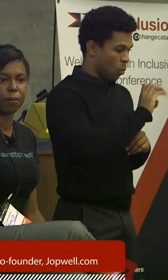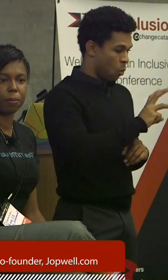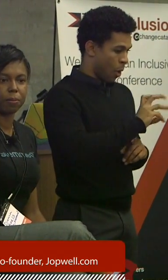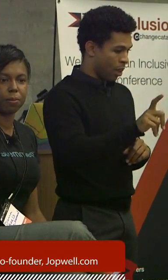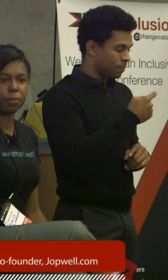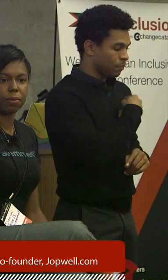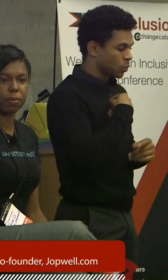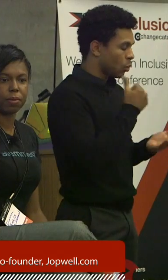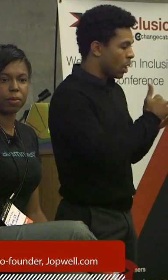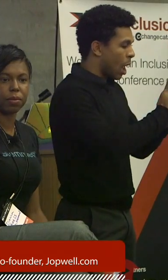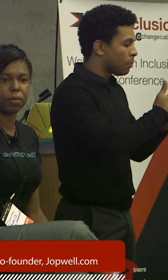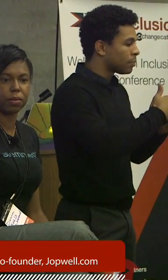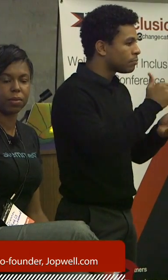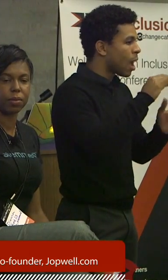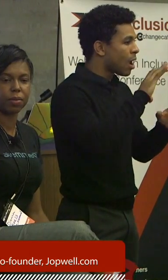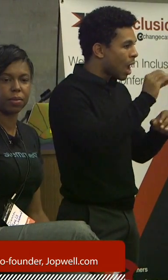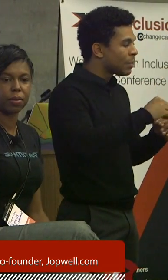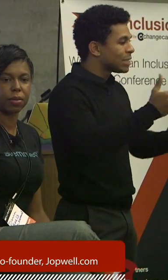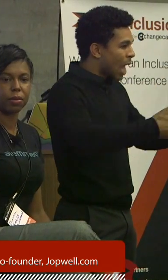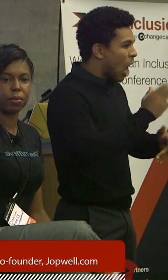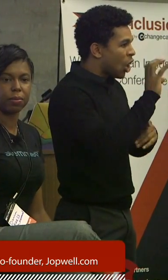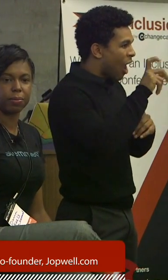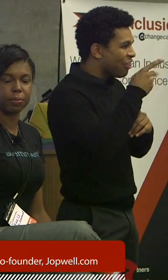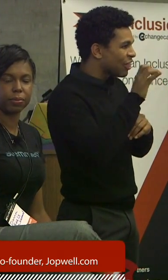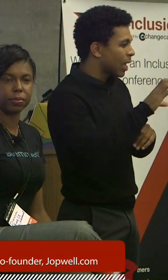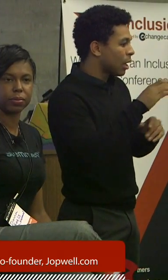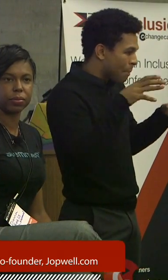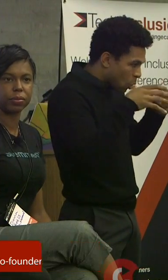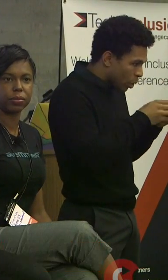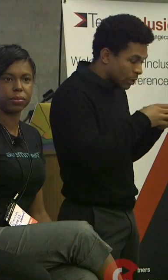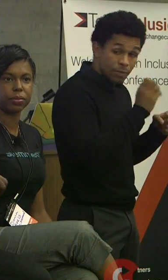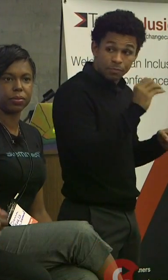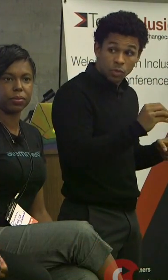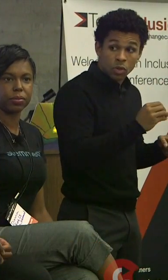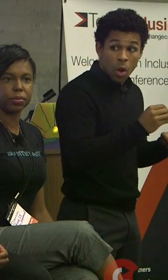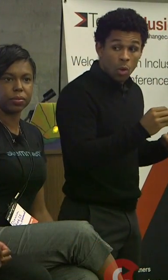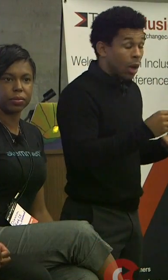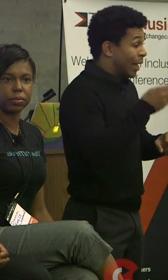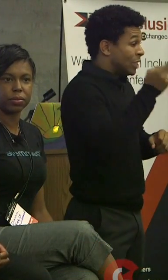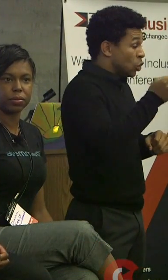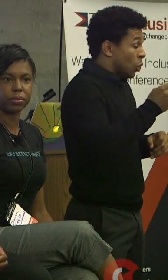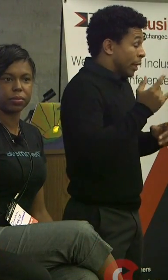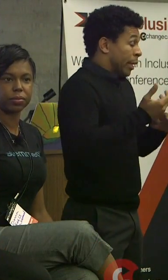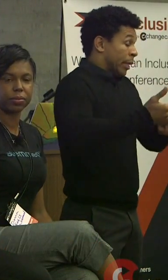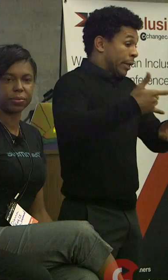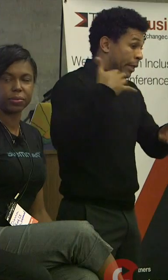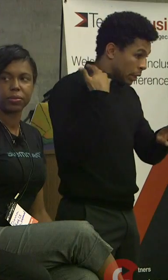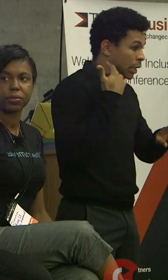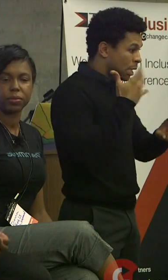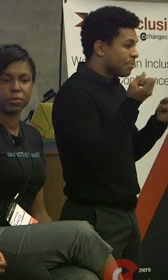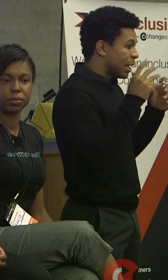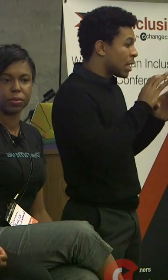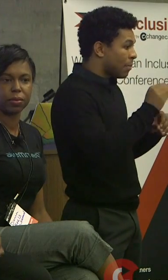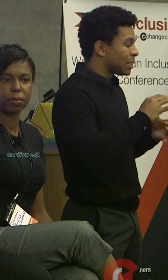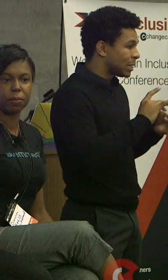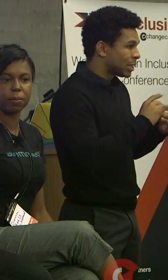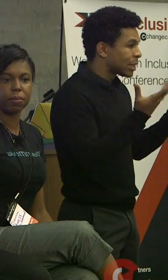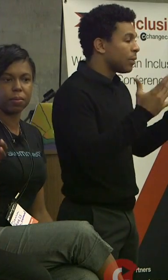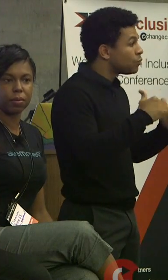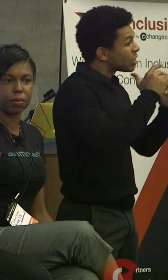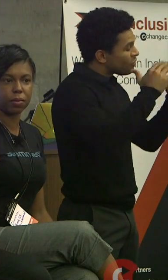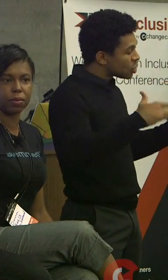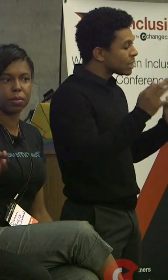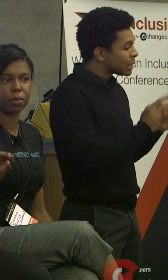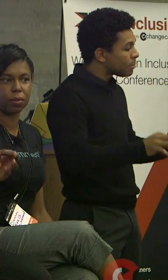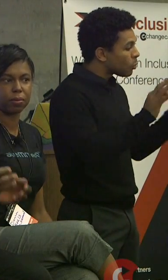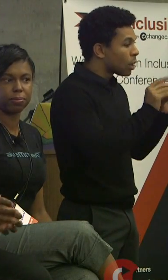ethnic minorities. So the way to think about it is that a lot of companies historically have said that while diversity is important, you know, where are the